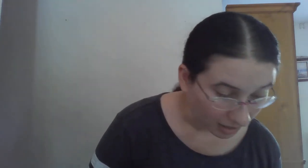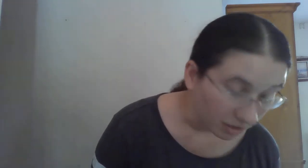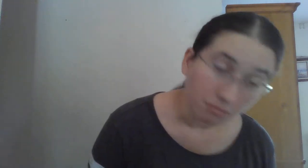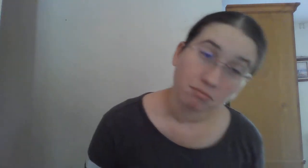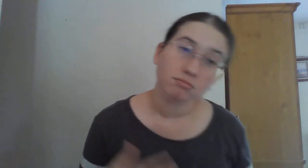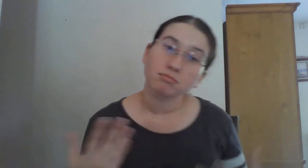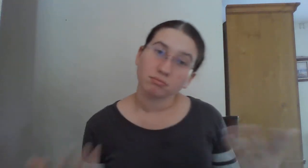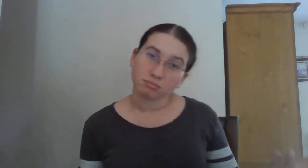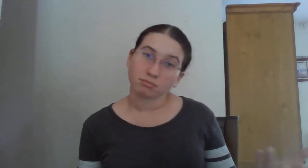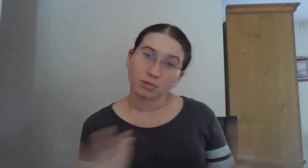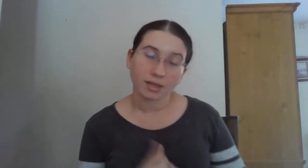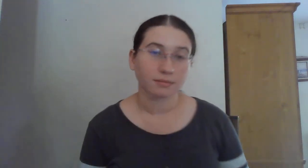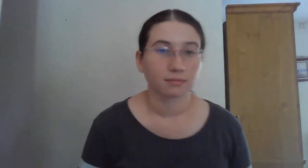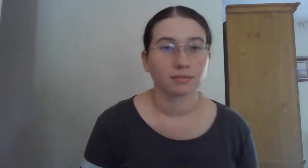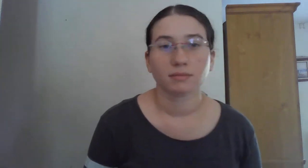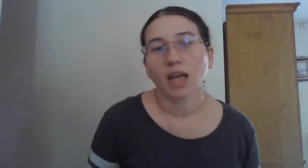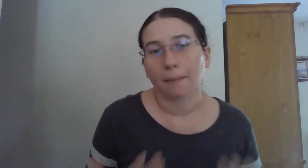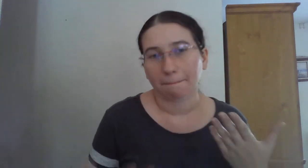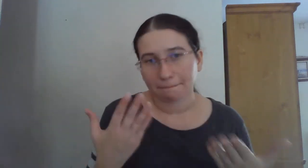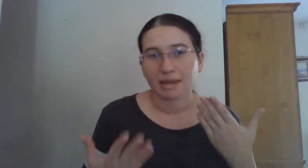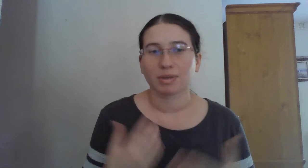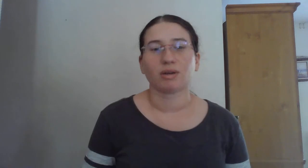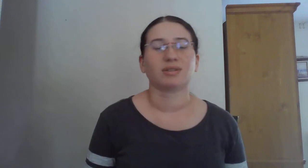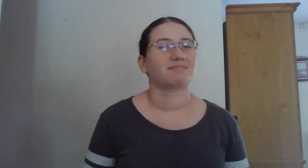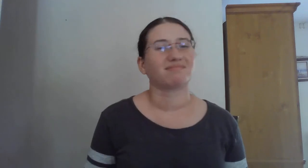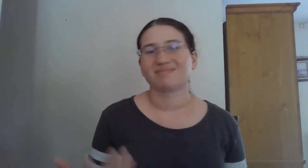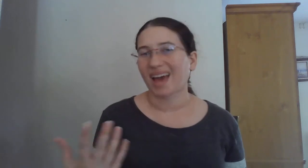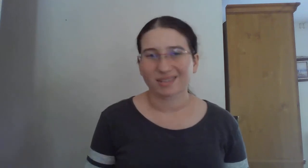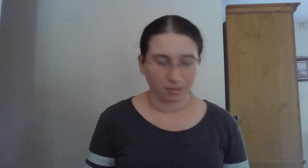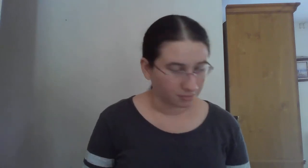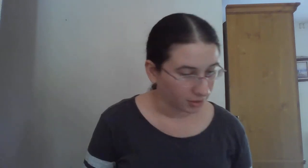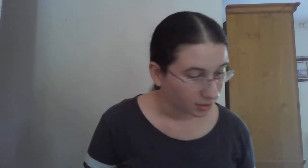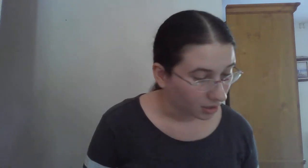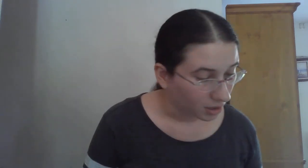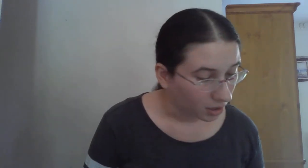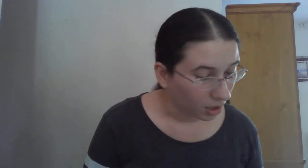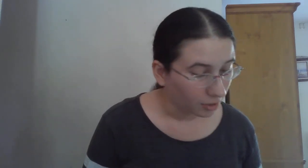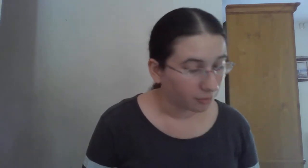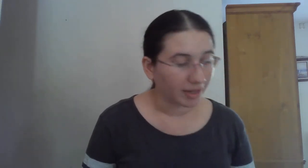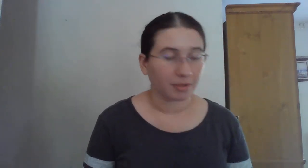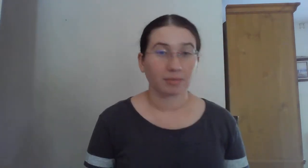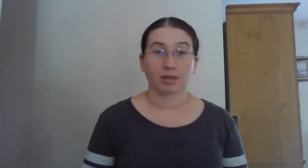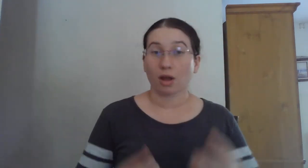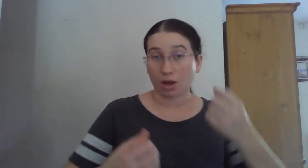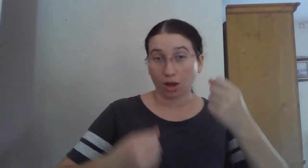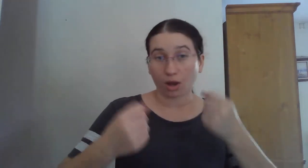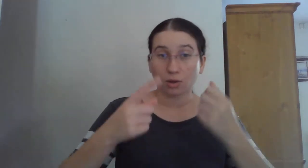maybe. Right? Yeah, maybe. Or I don't know, right? Car you buy maybe.